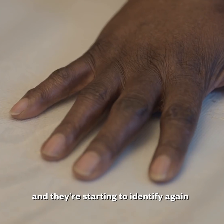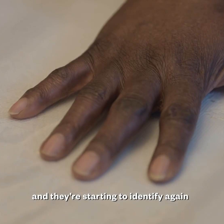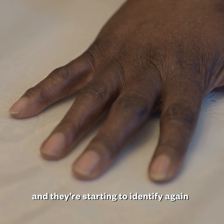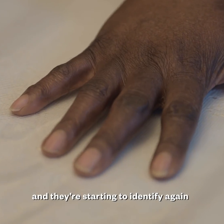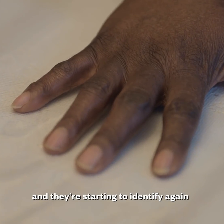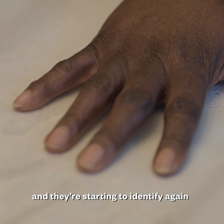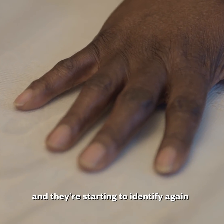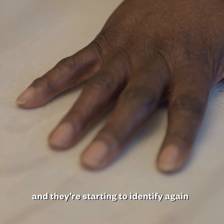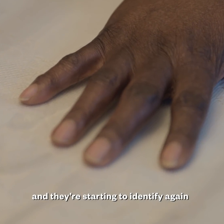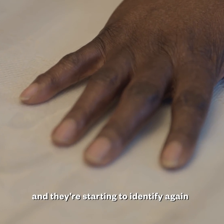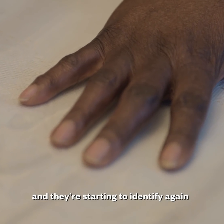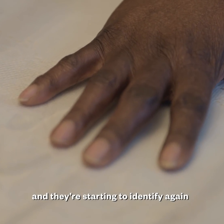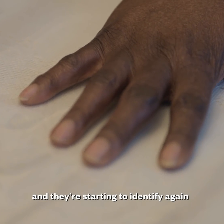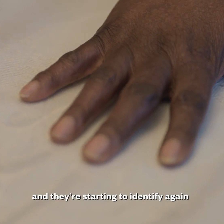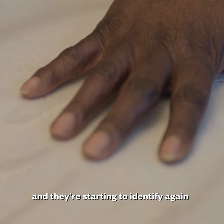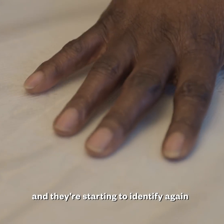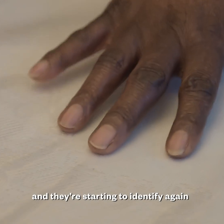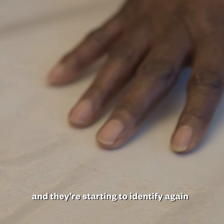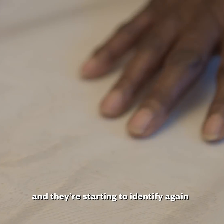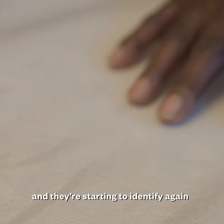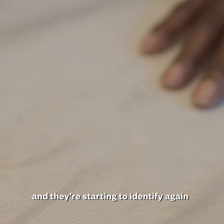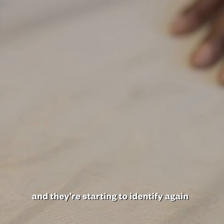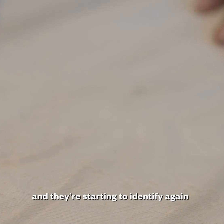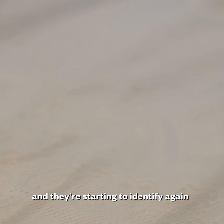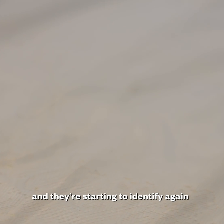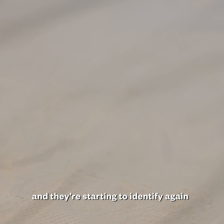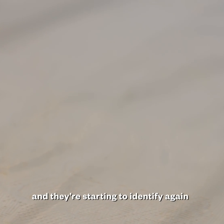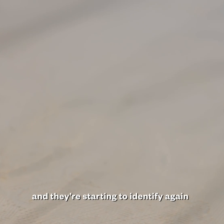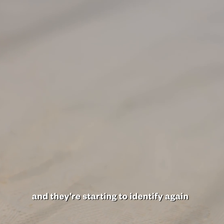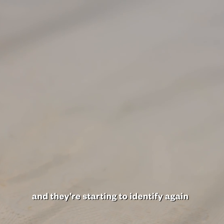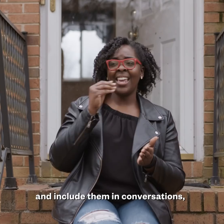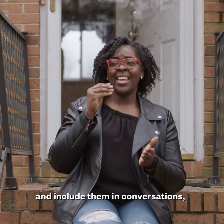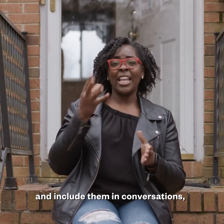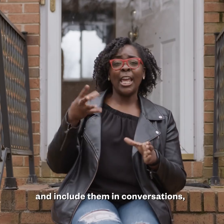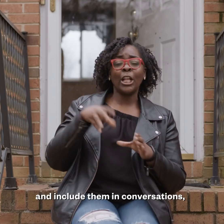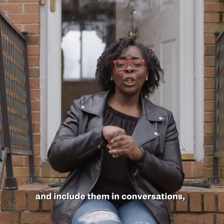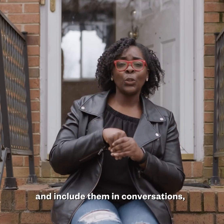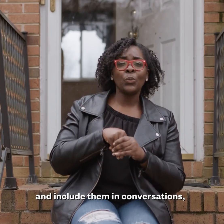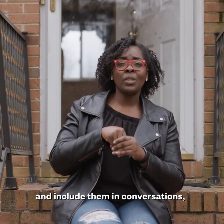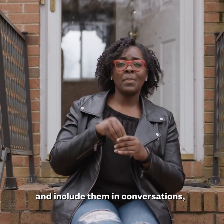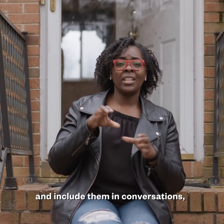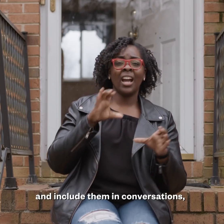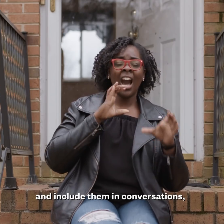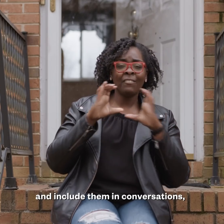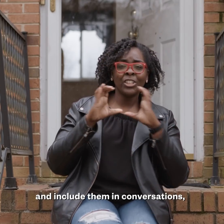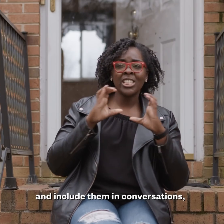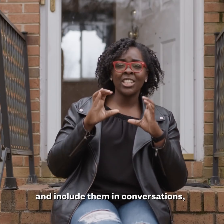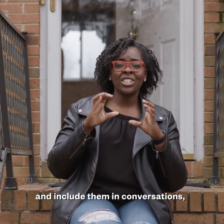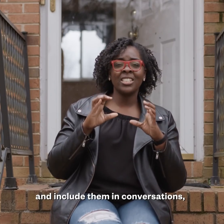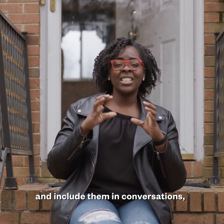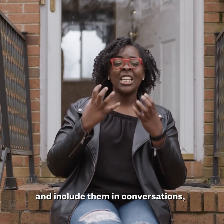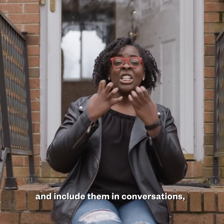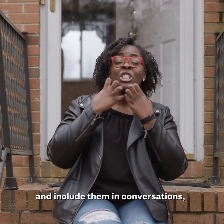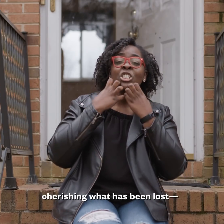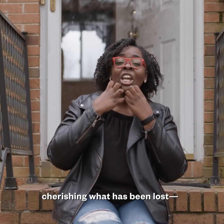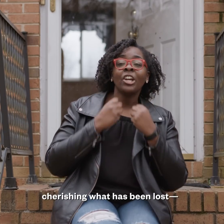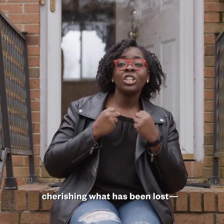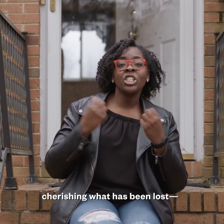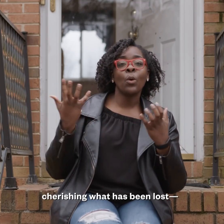starting to identify again and include them in conversations, cherishing